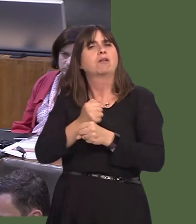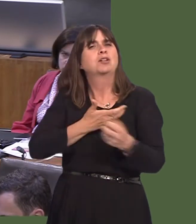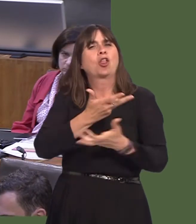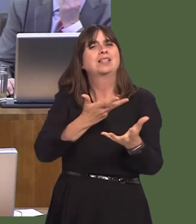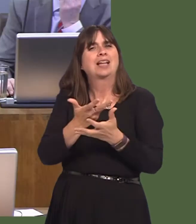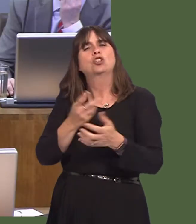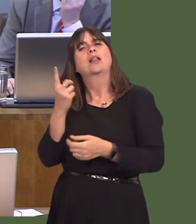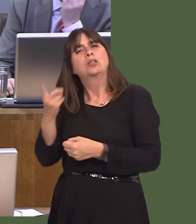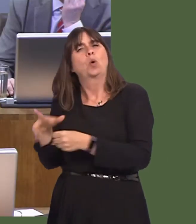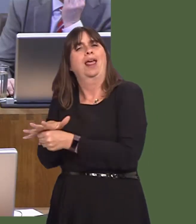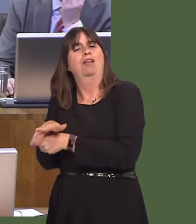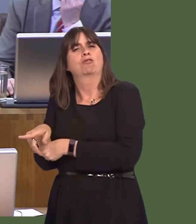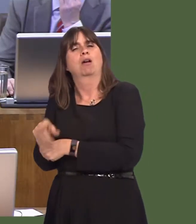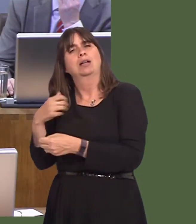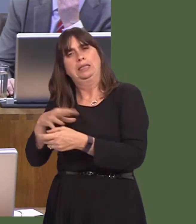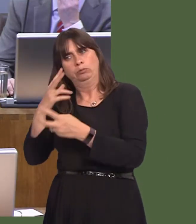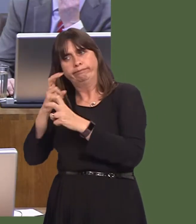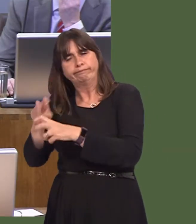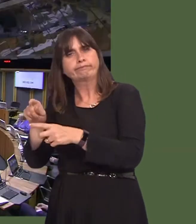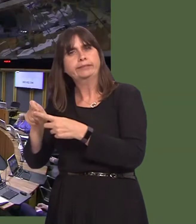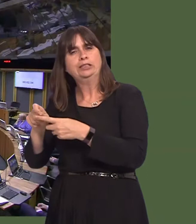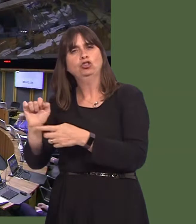consultation. Vicky Howells.